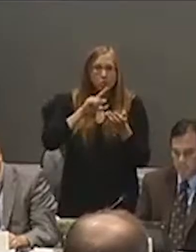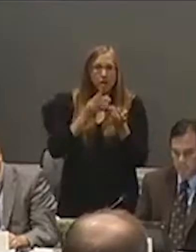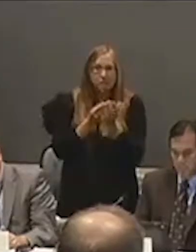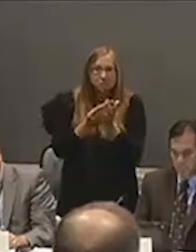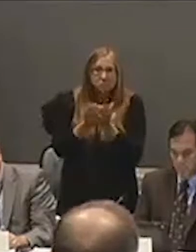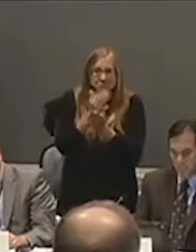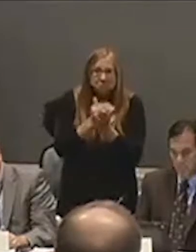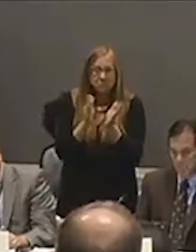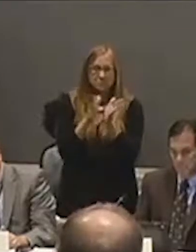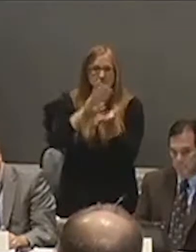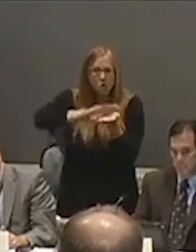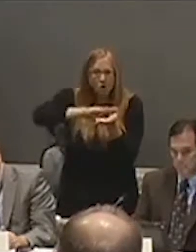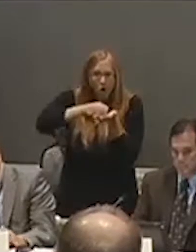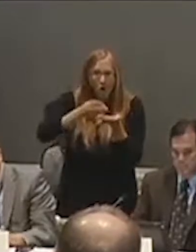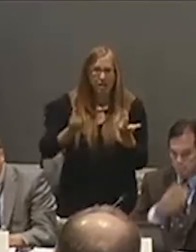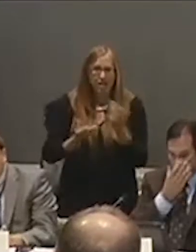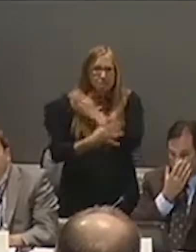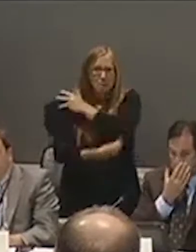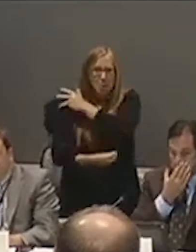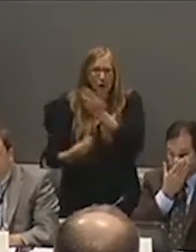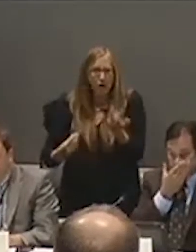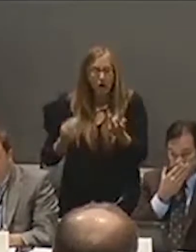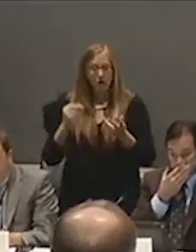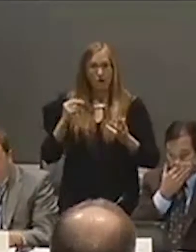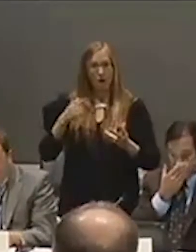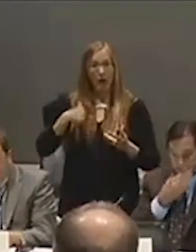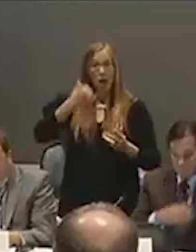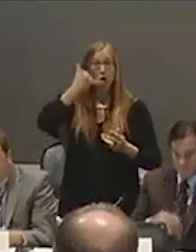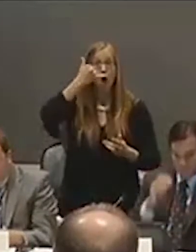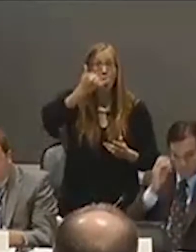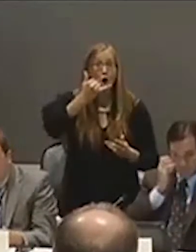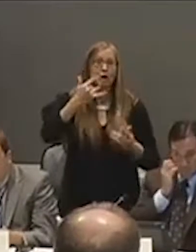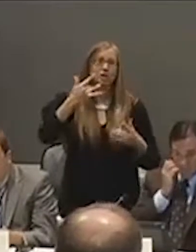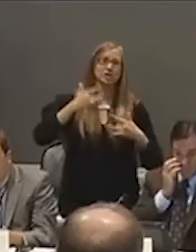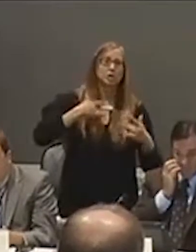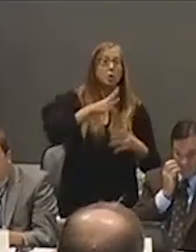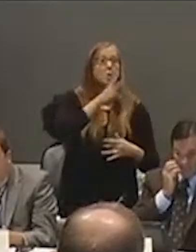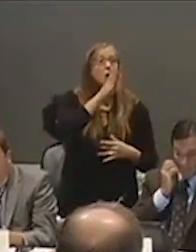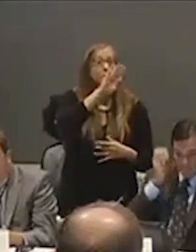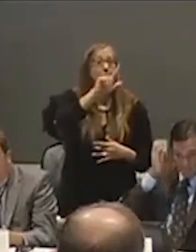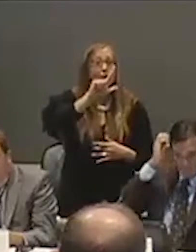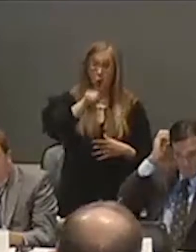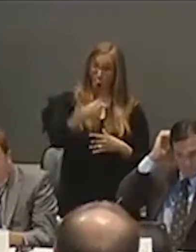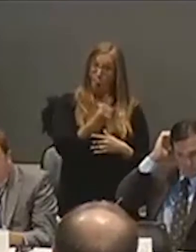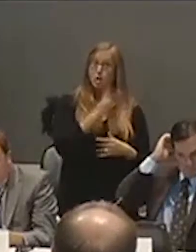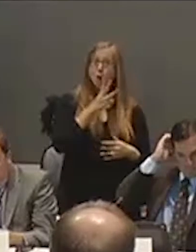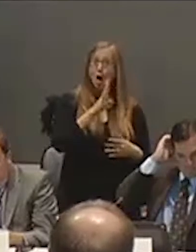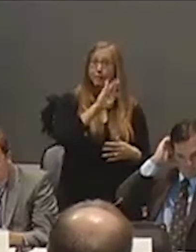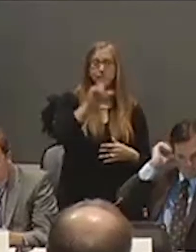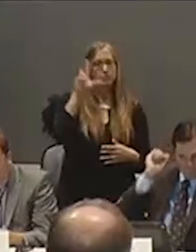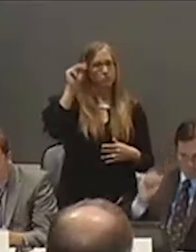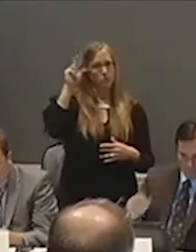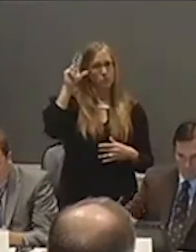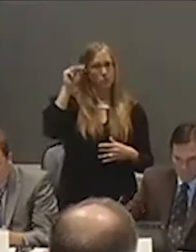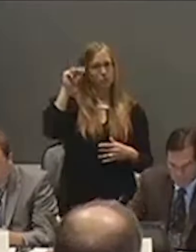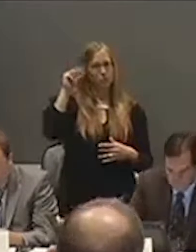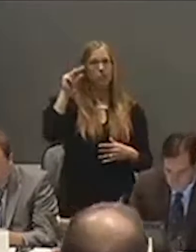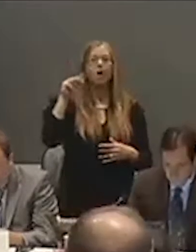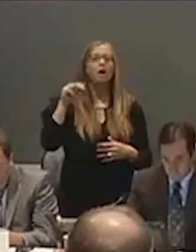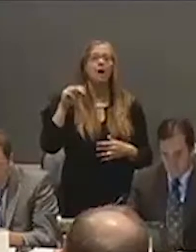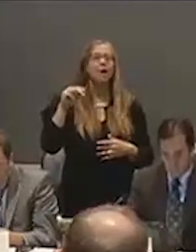are calling concerned about their water bills, it's not just their water bills. And so we're trying to provide some training around what